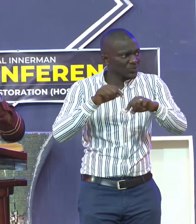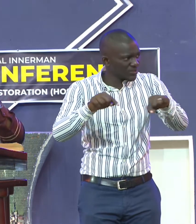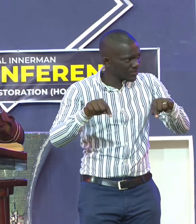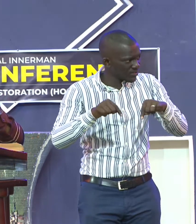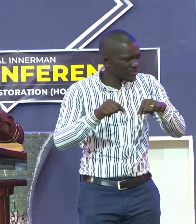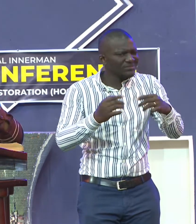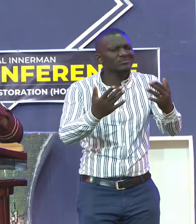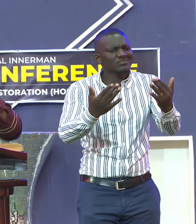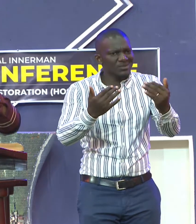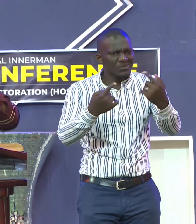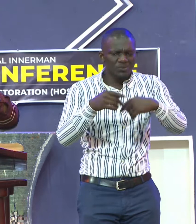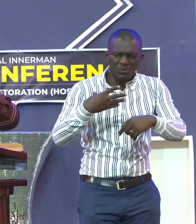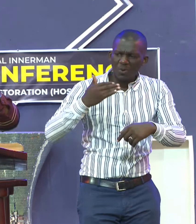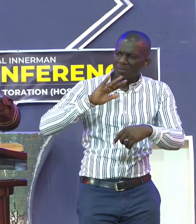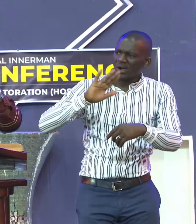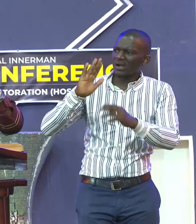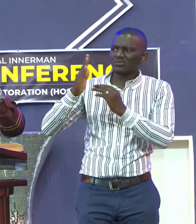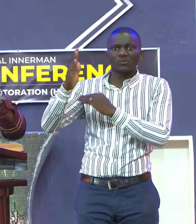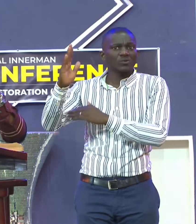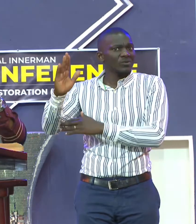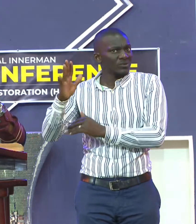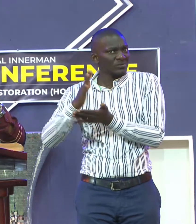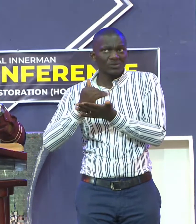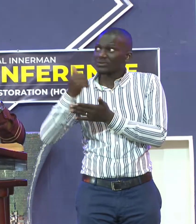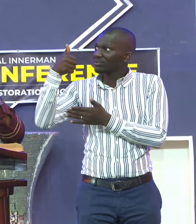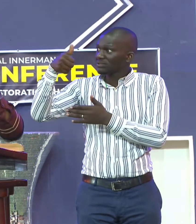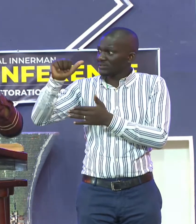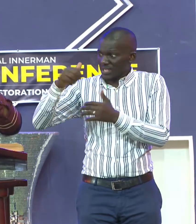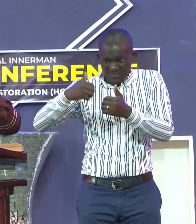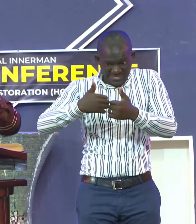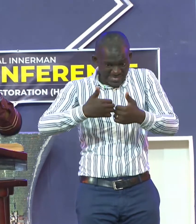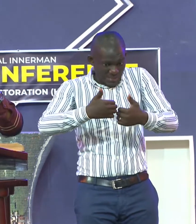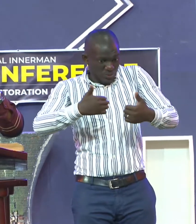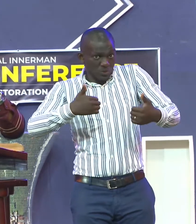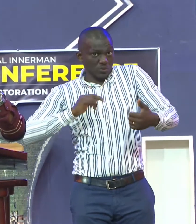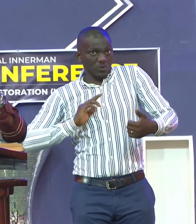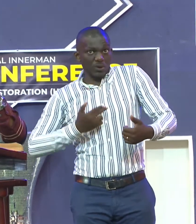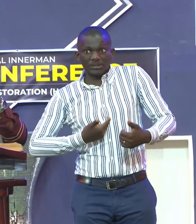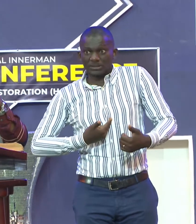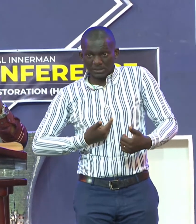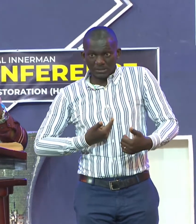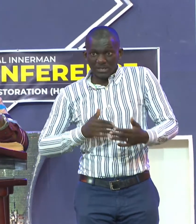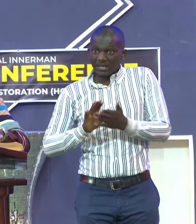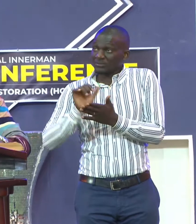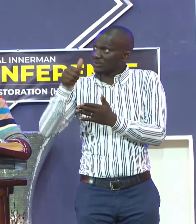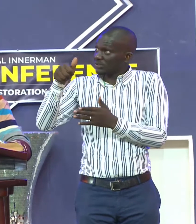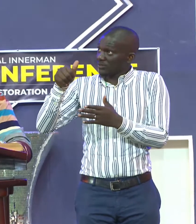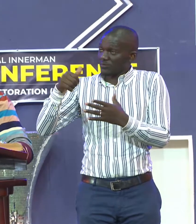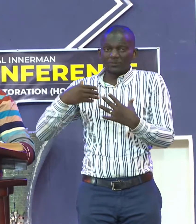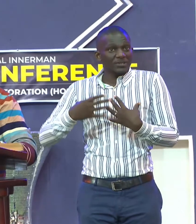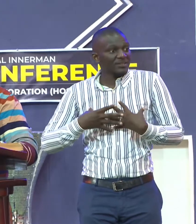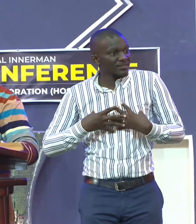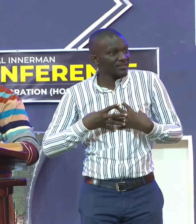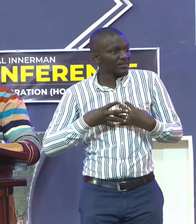us. Come, let us return to the Lord. Because he wounded us. And he